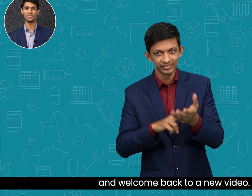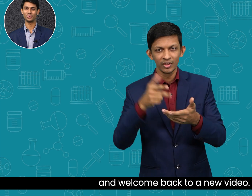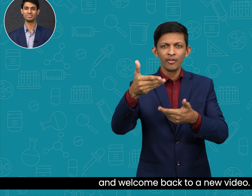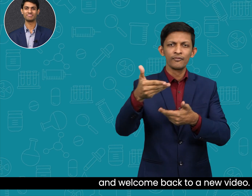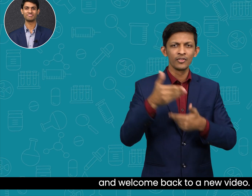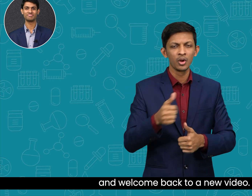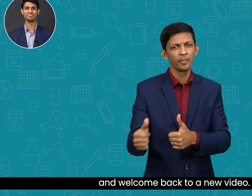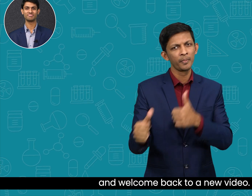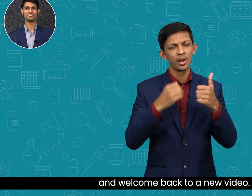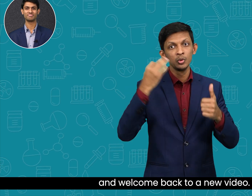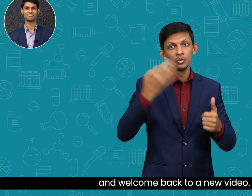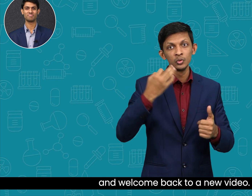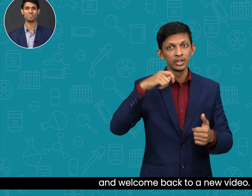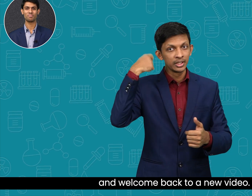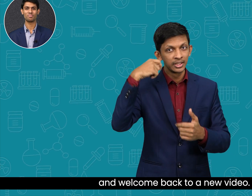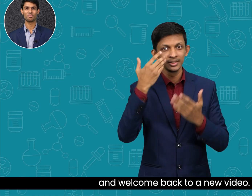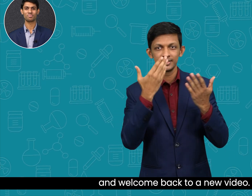new video.